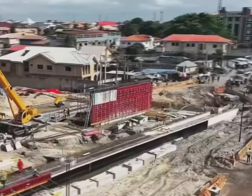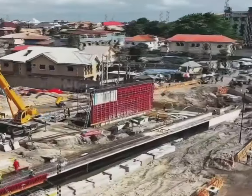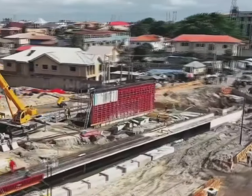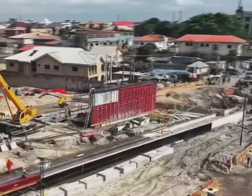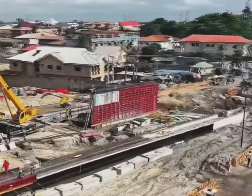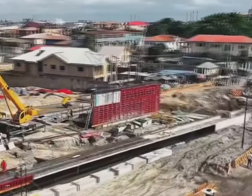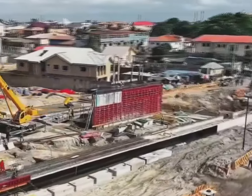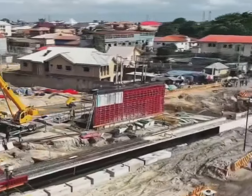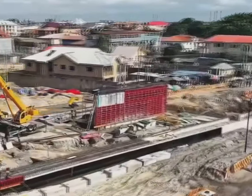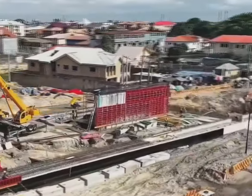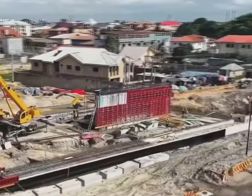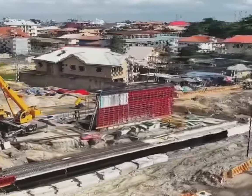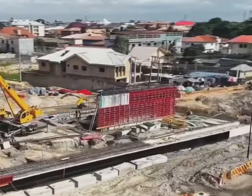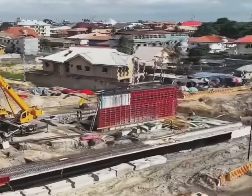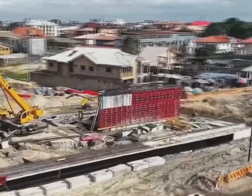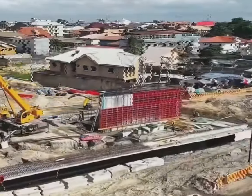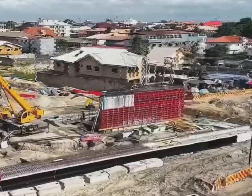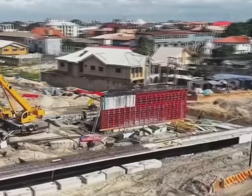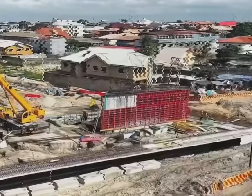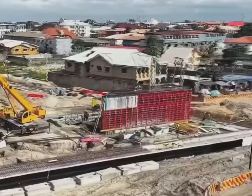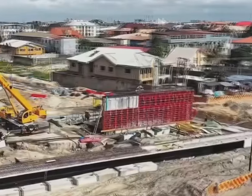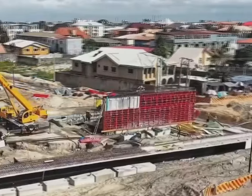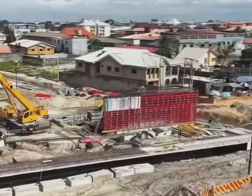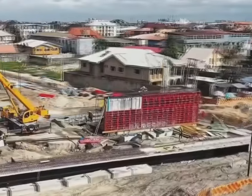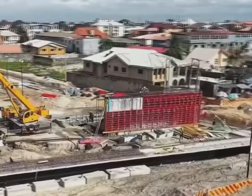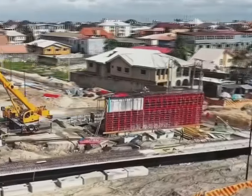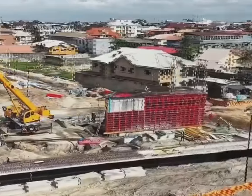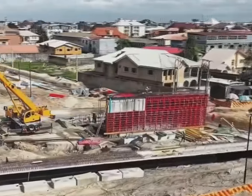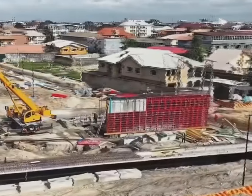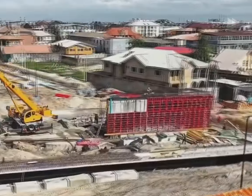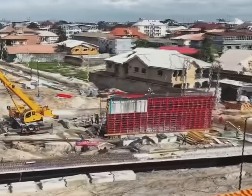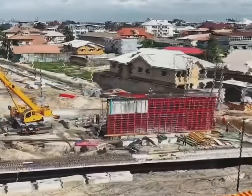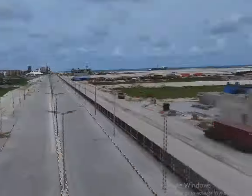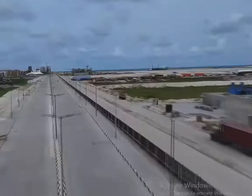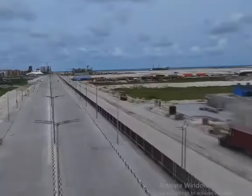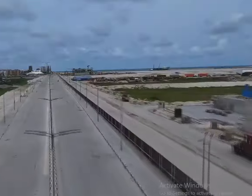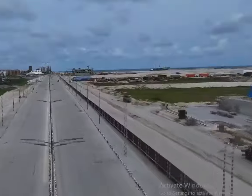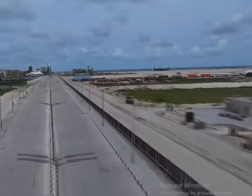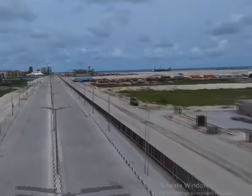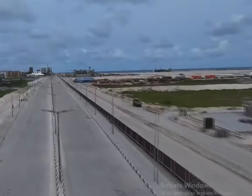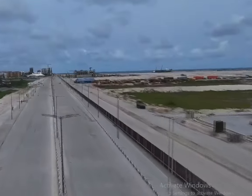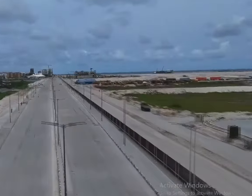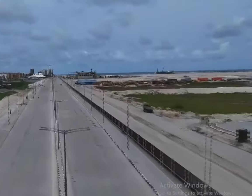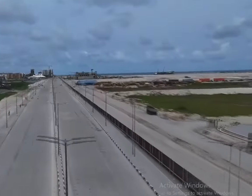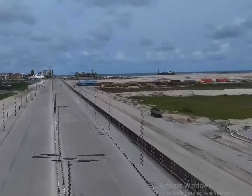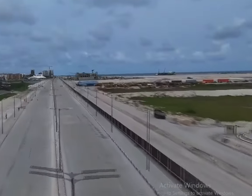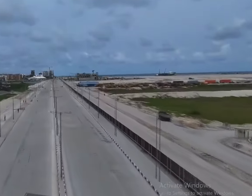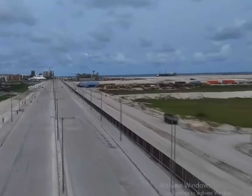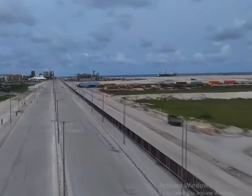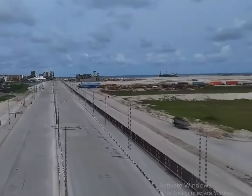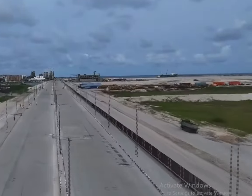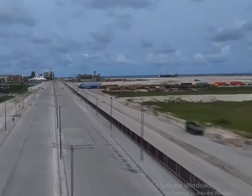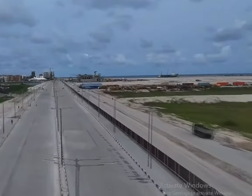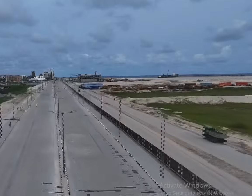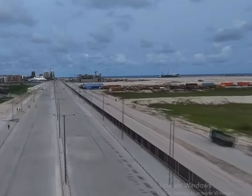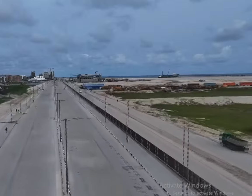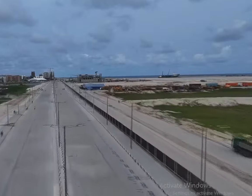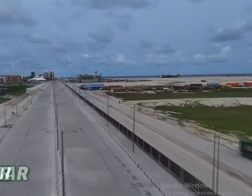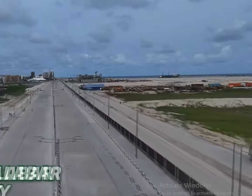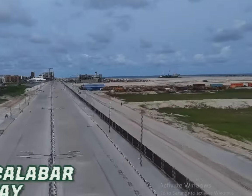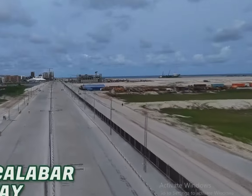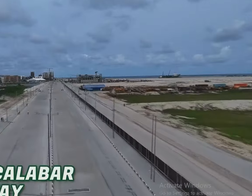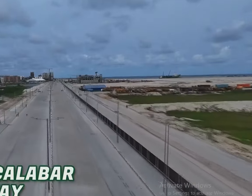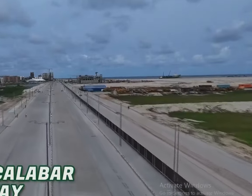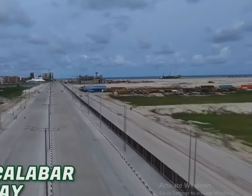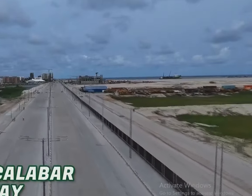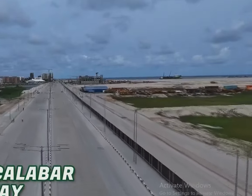the transshipment, because Apapa Wharf, it has a shallow depth. We are now going to be transloading